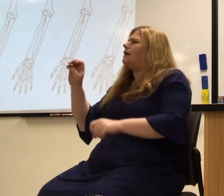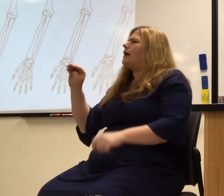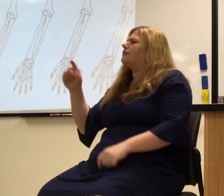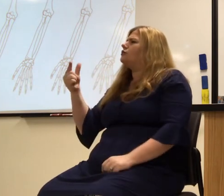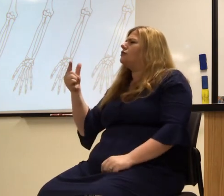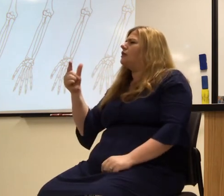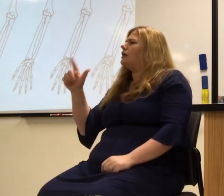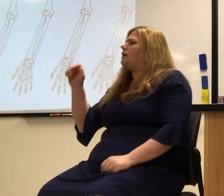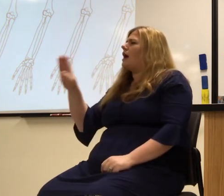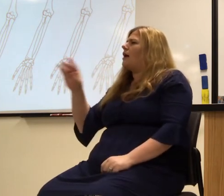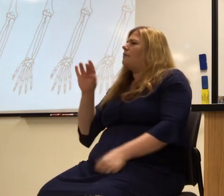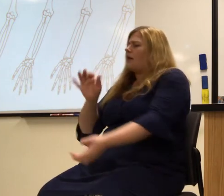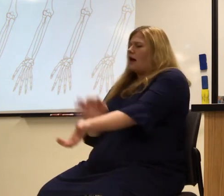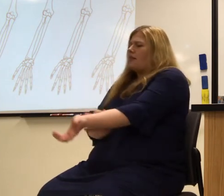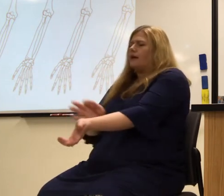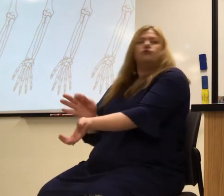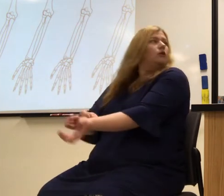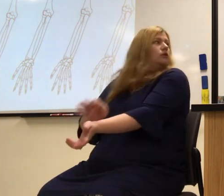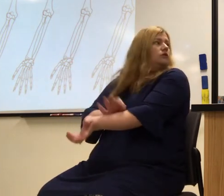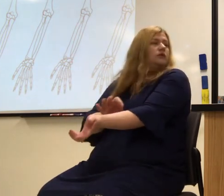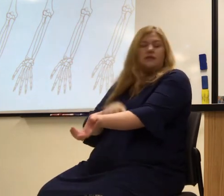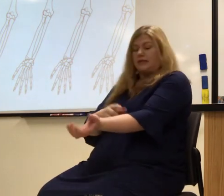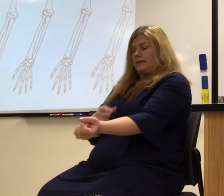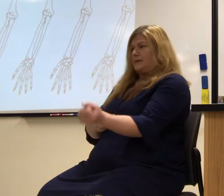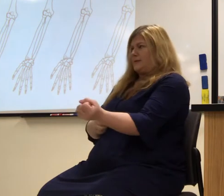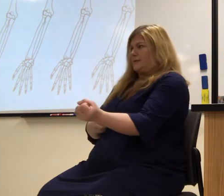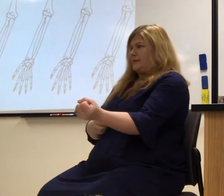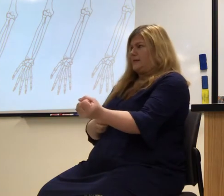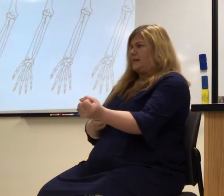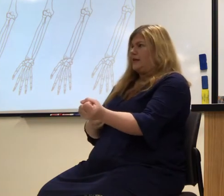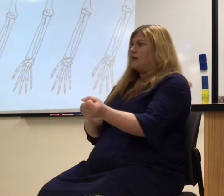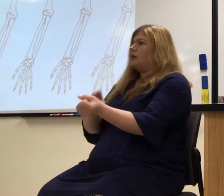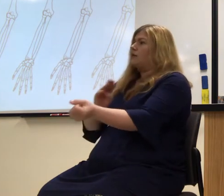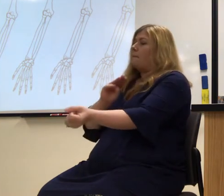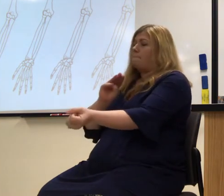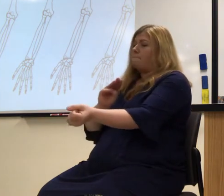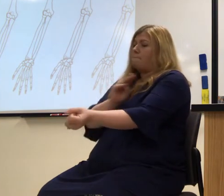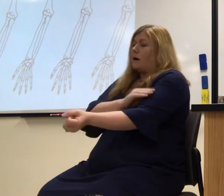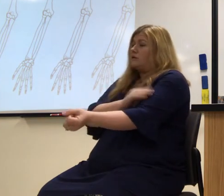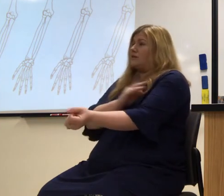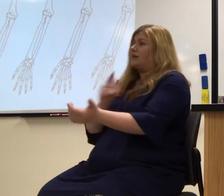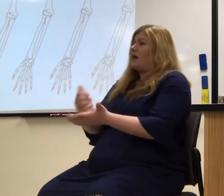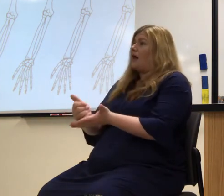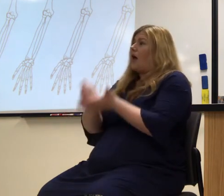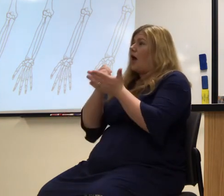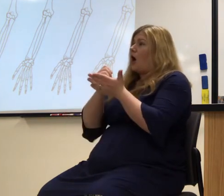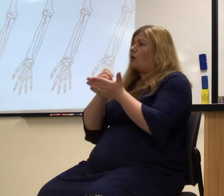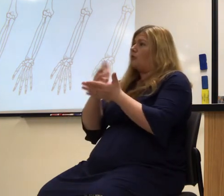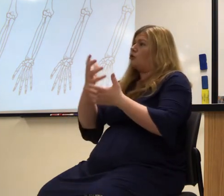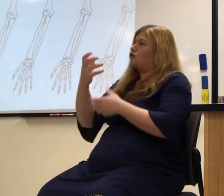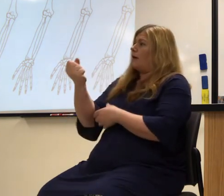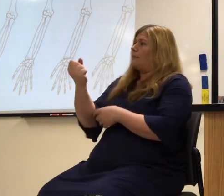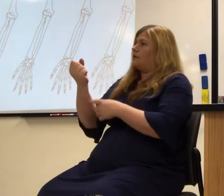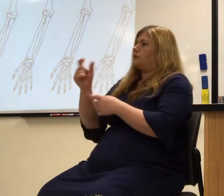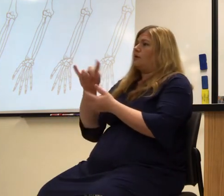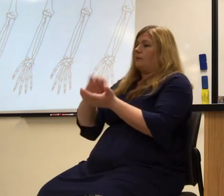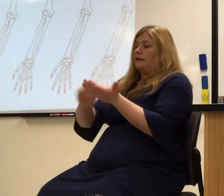here. These are muscles that help you grip, right? So they can flex digits, they can flex the wrist.